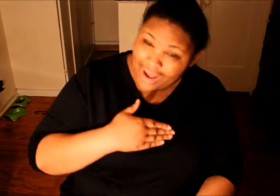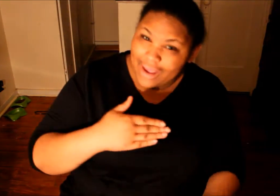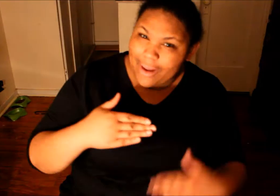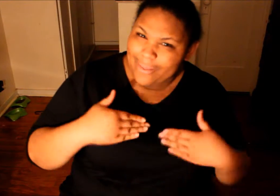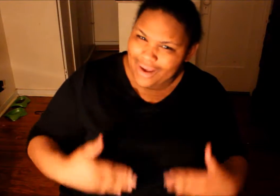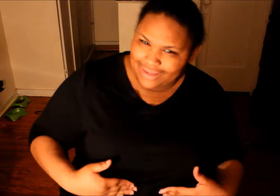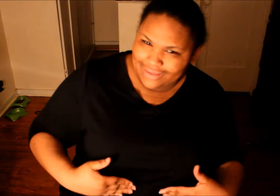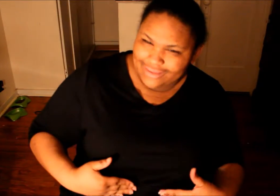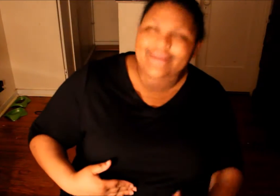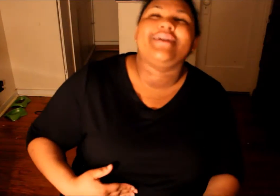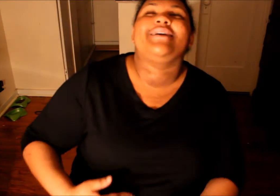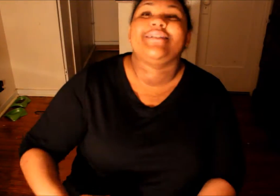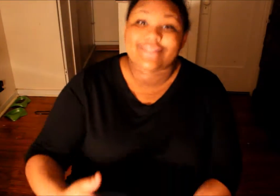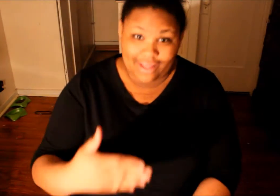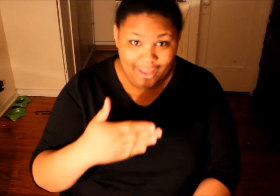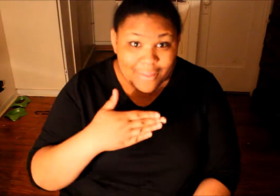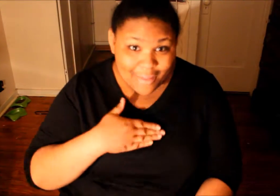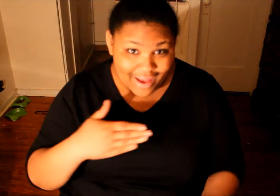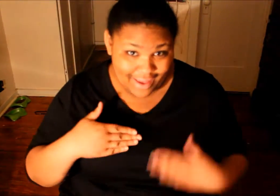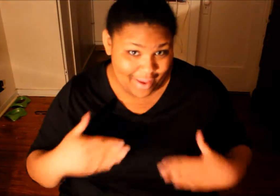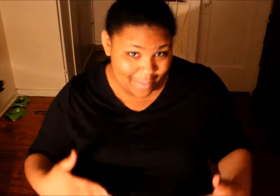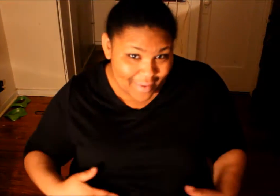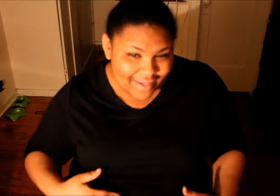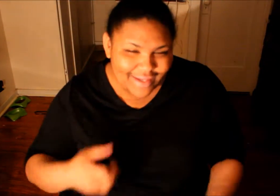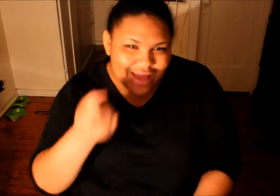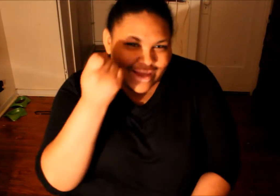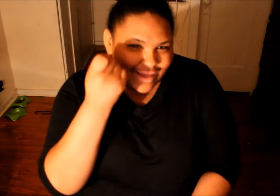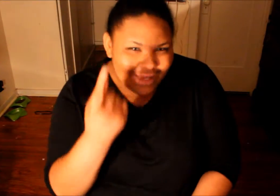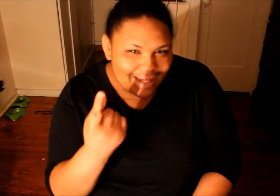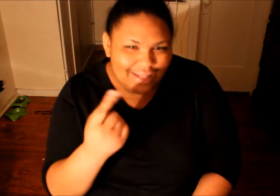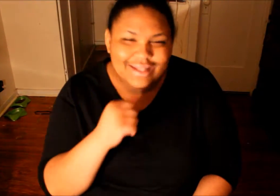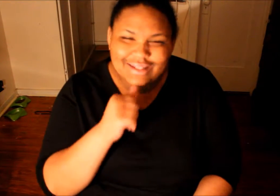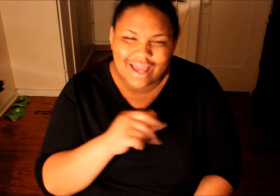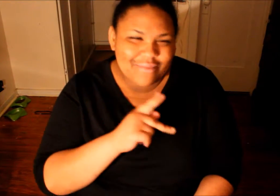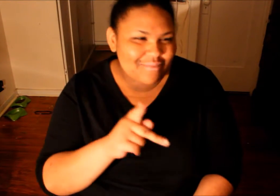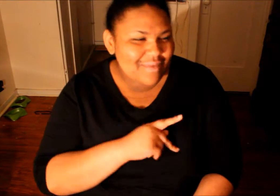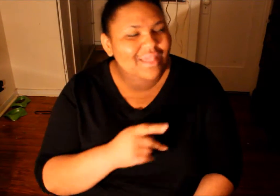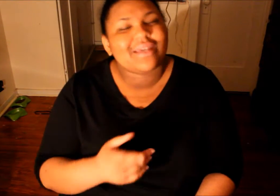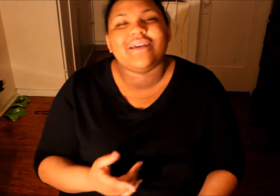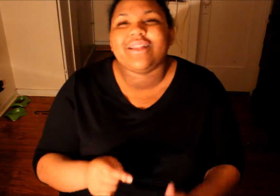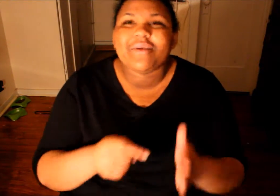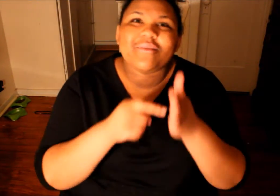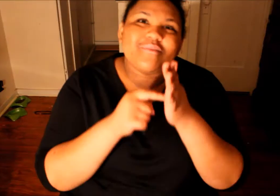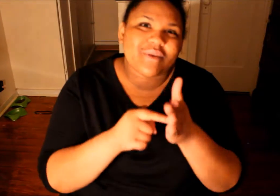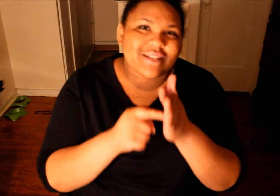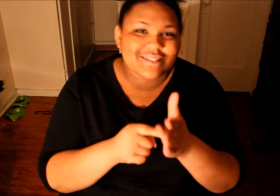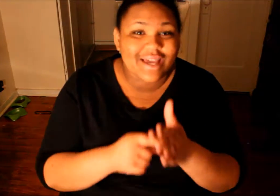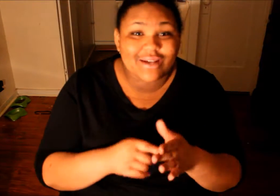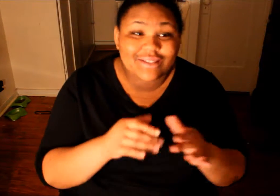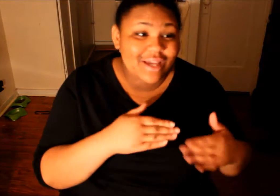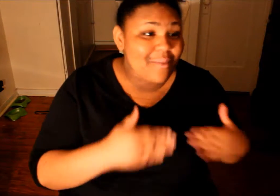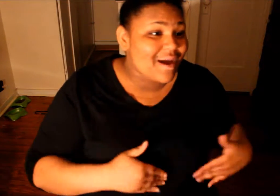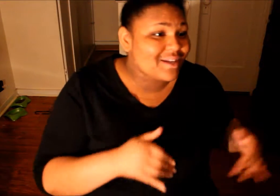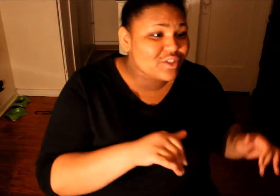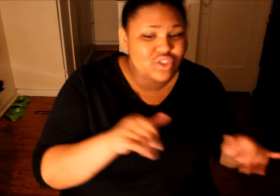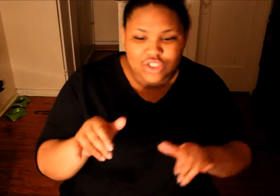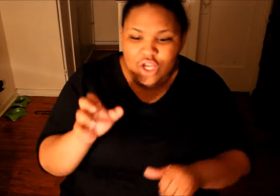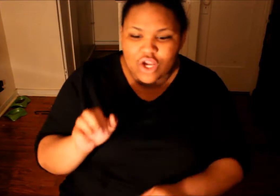body? It's my body. Get it? Not me. Let me break it down. See, our bodies are just cars that